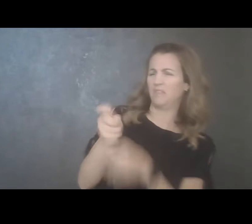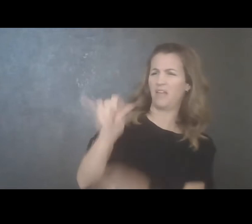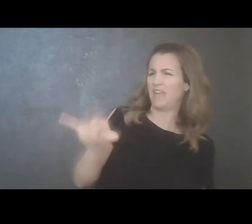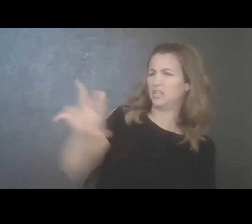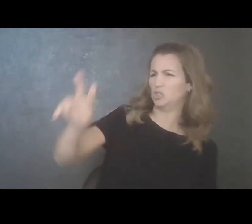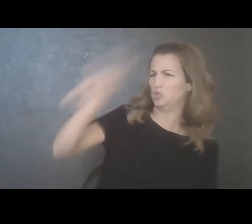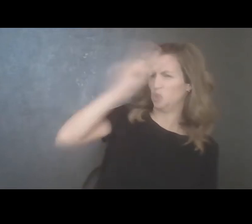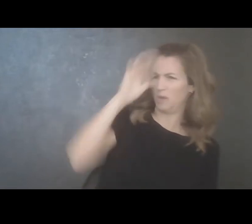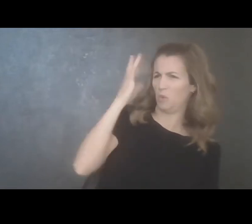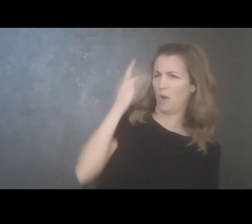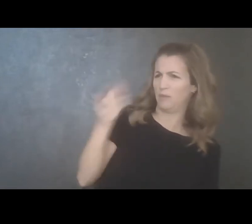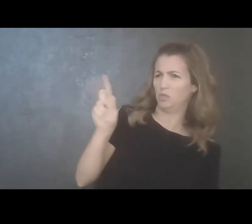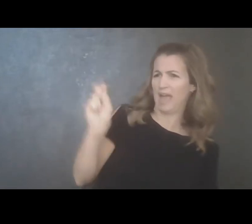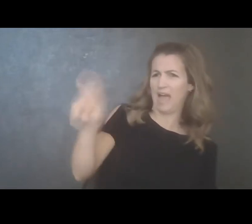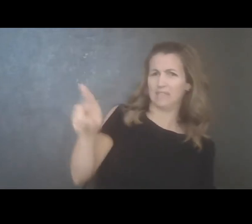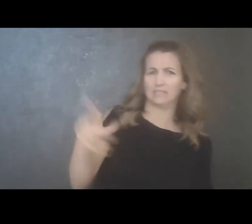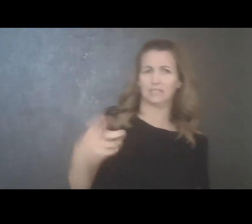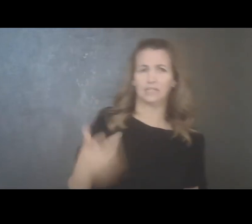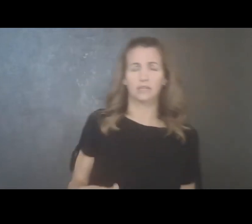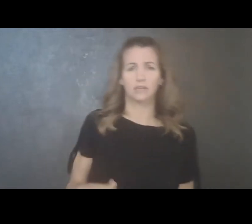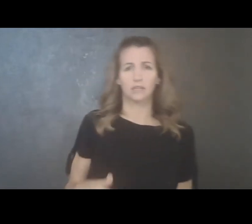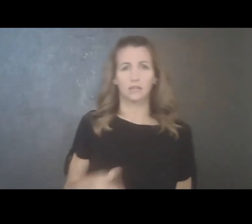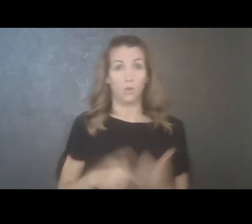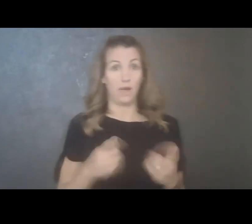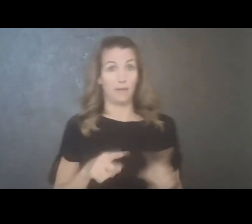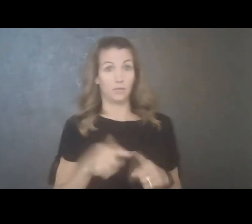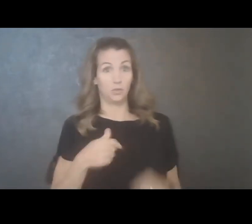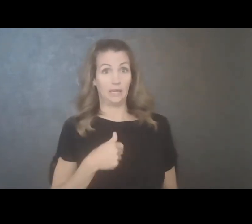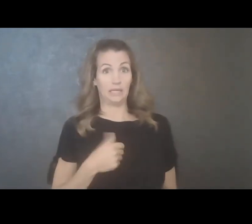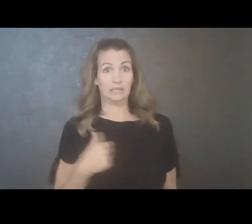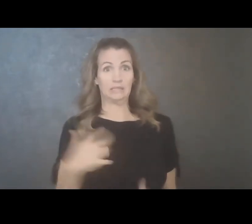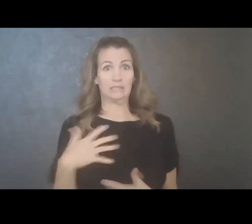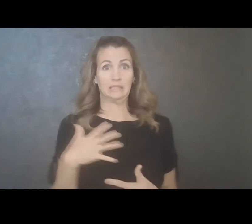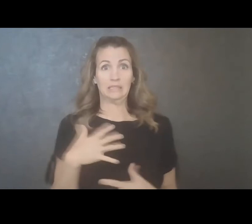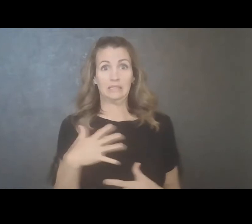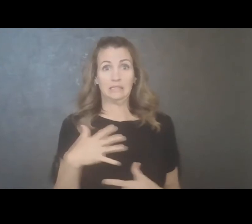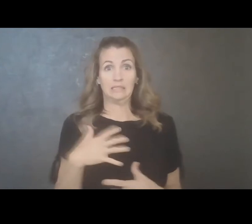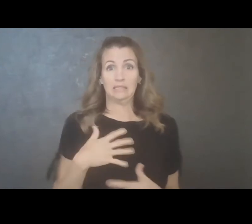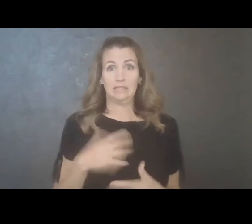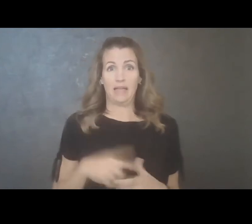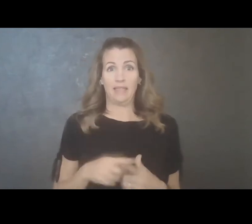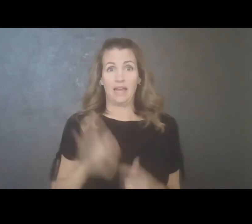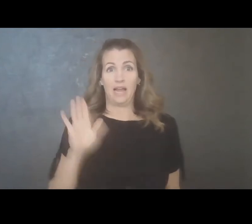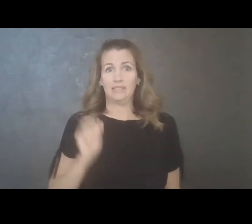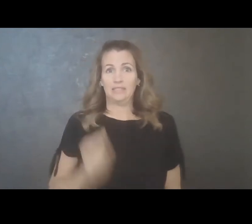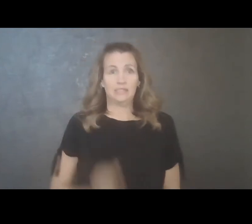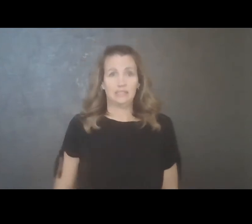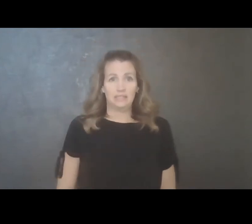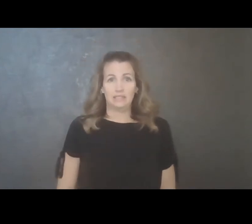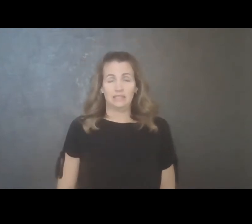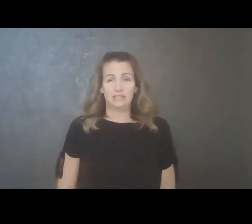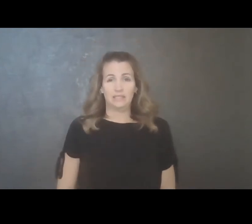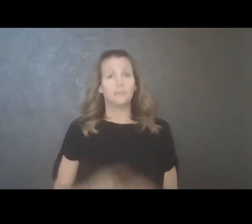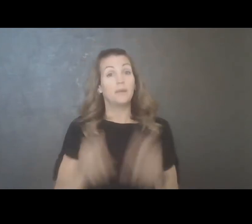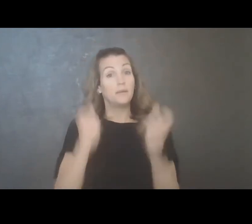you ask that? And then what happened to me? Every time I had a question, I just put my hand down. But so many